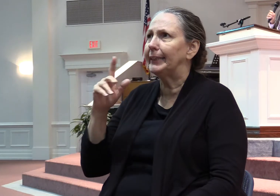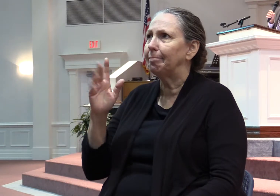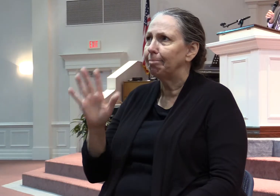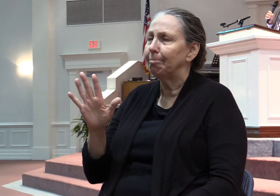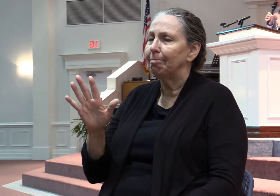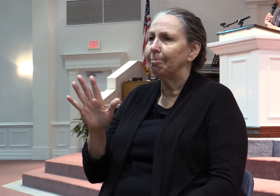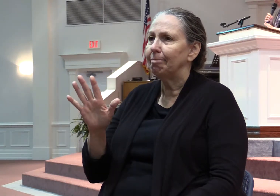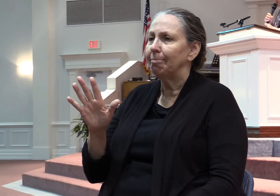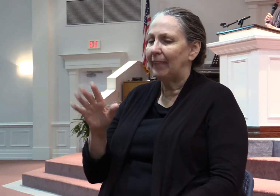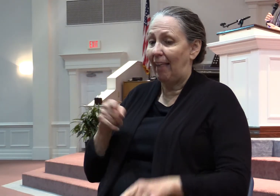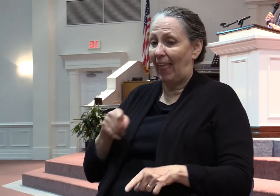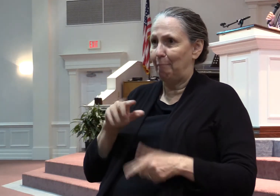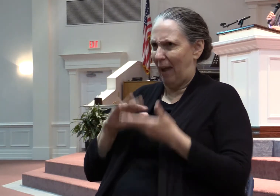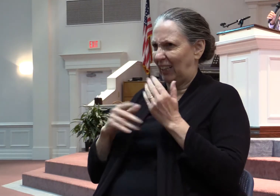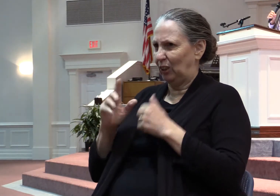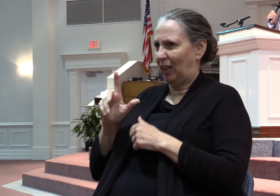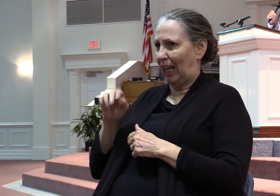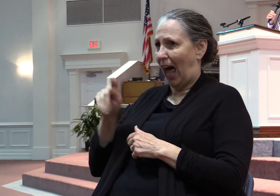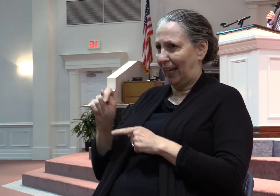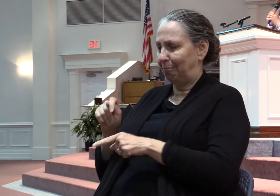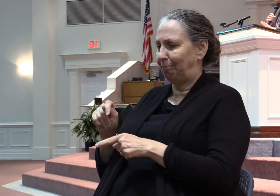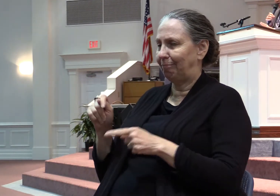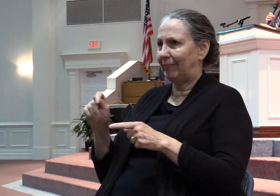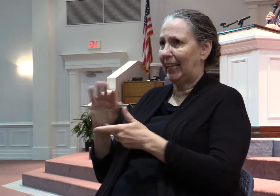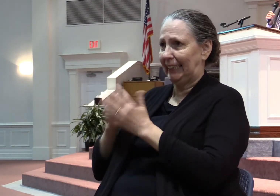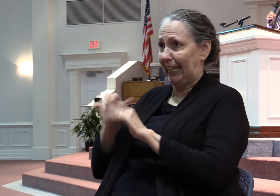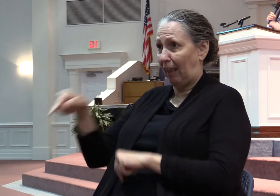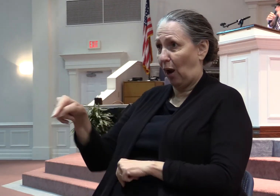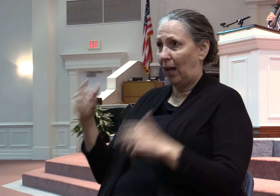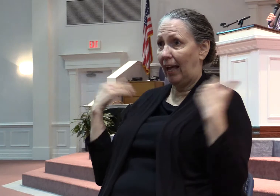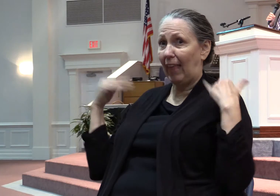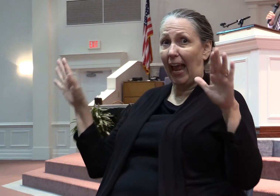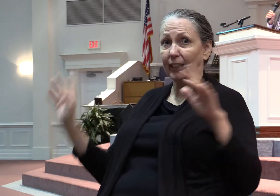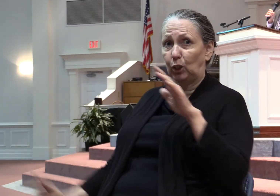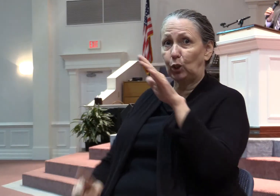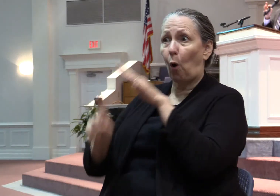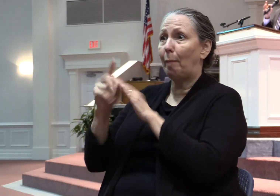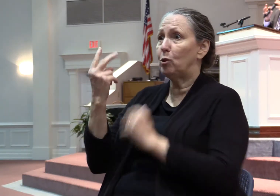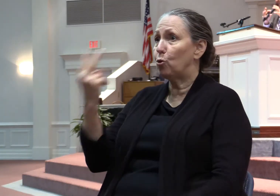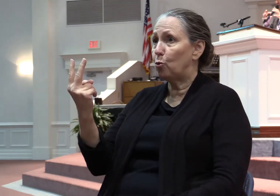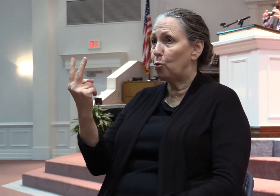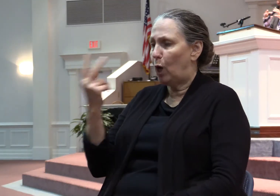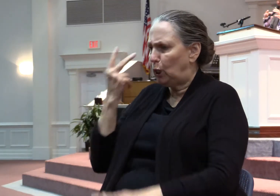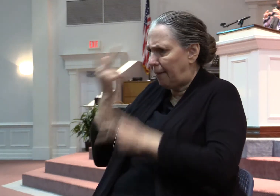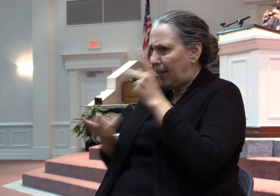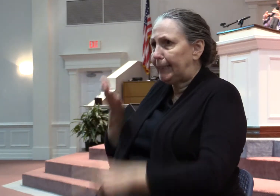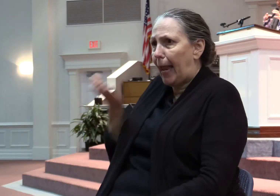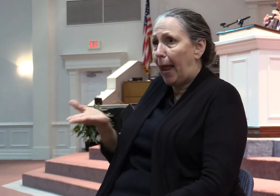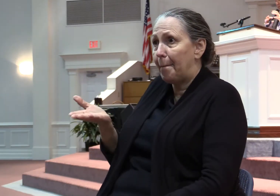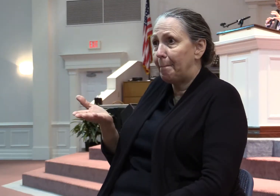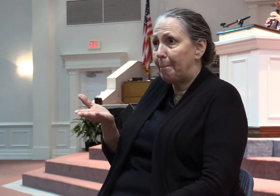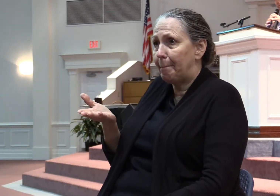Here angels show up. A manifestation shows up. A divine visitation